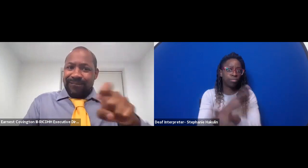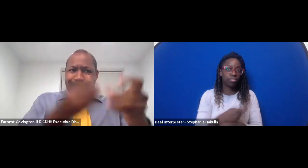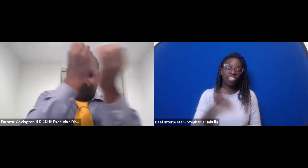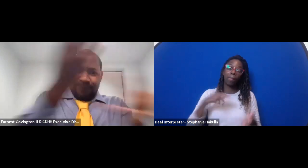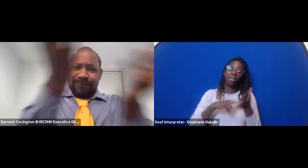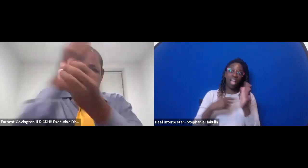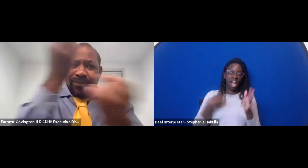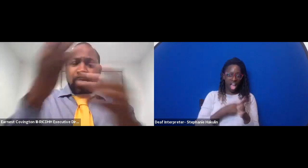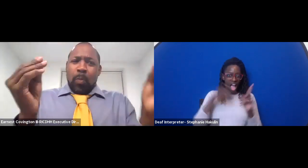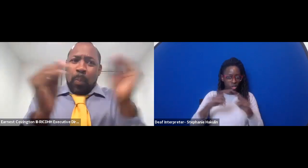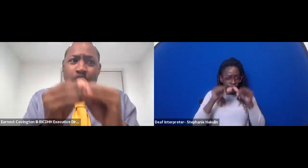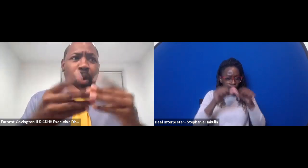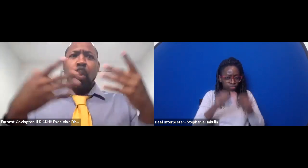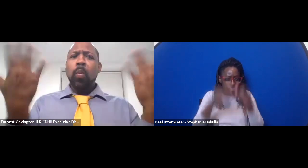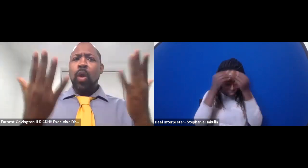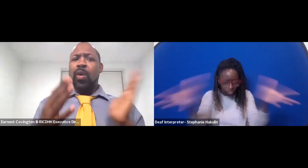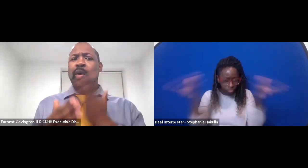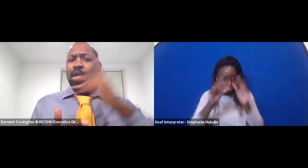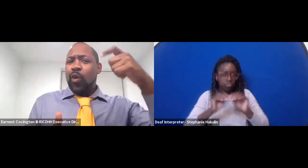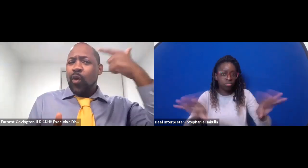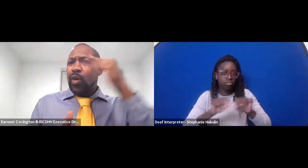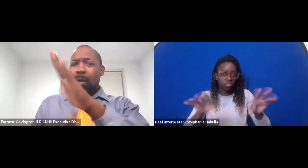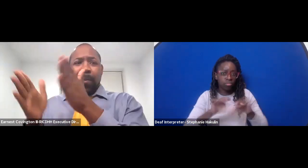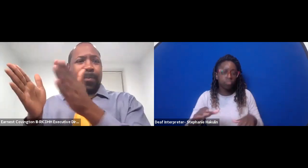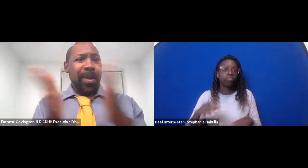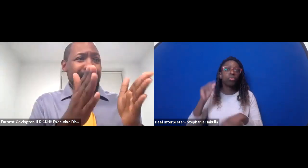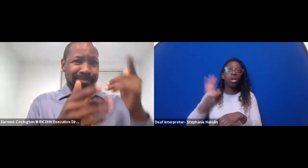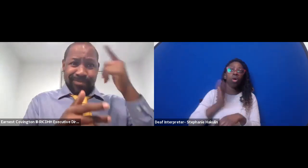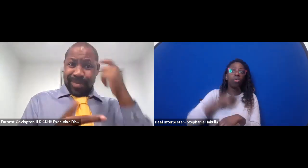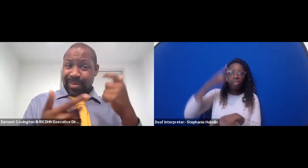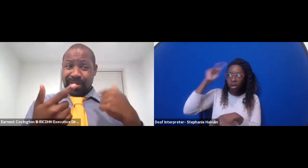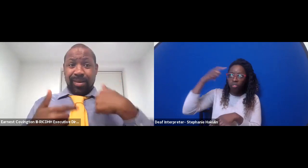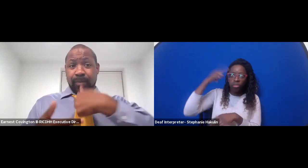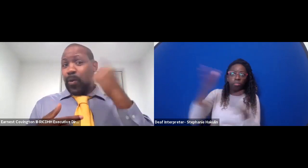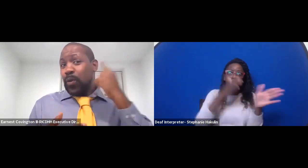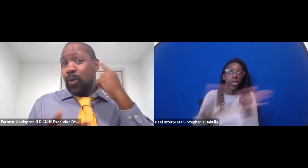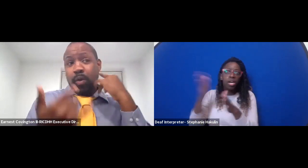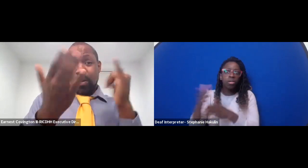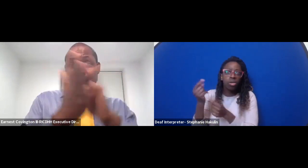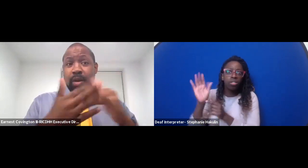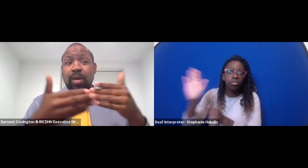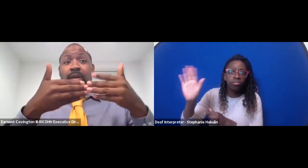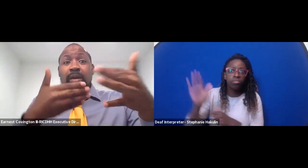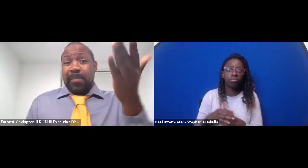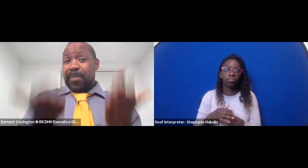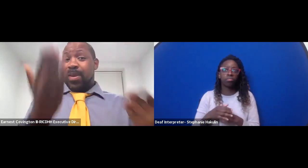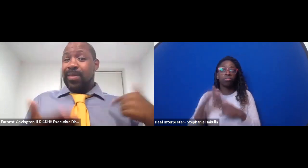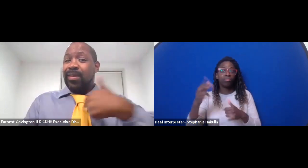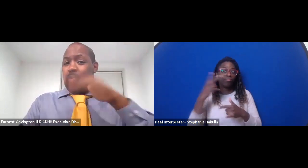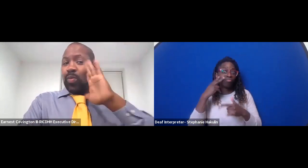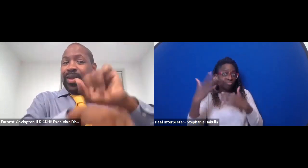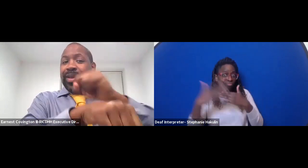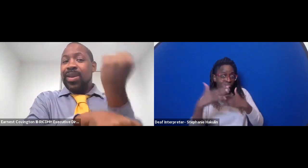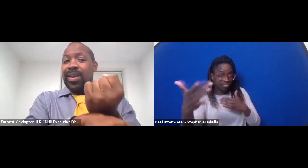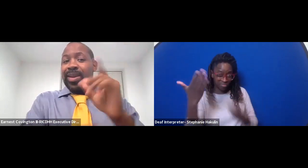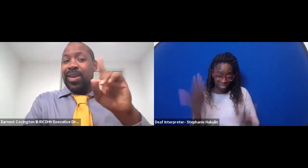with the surge. So there's so much information that has to get out. What's the governor planning? What's happening? We